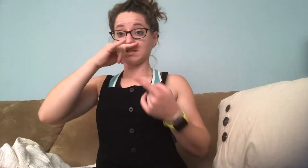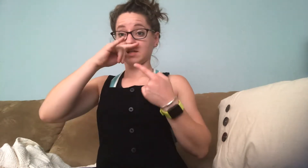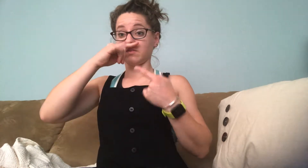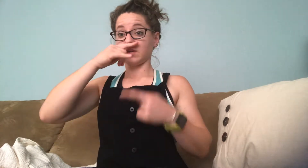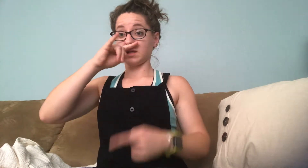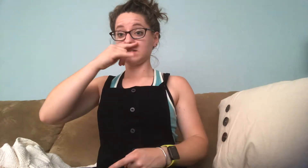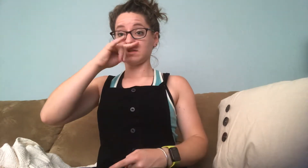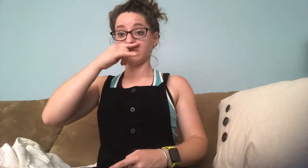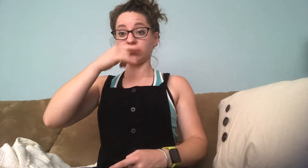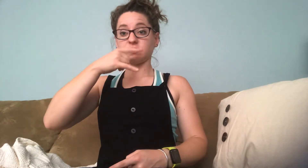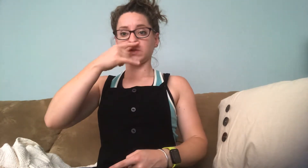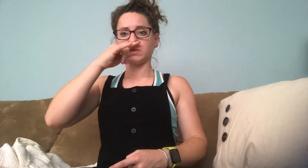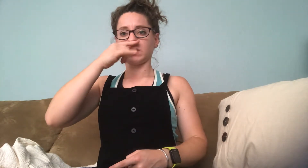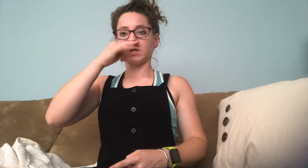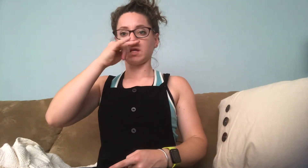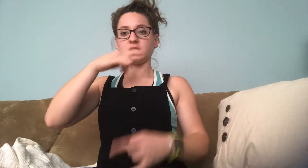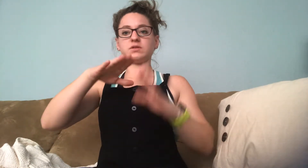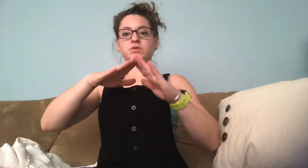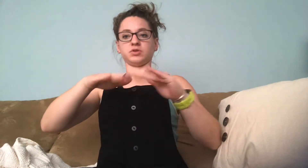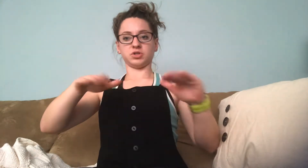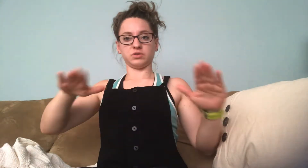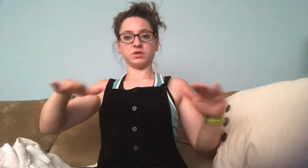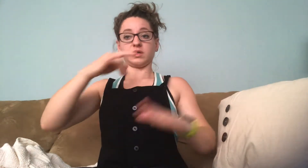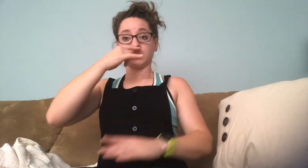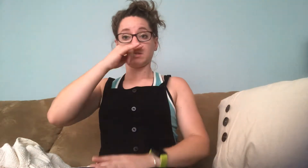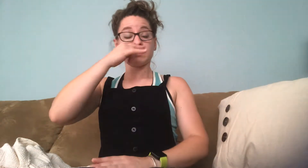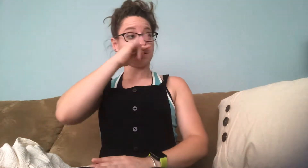Kids, this sign for kids. If I showed you that or not, kids, or children, kids.